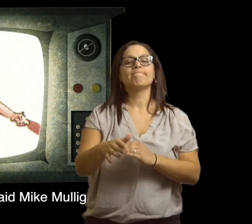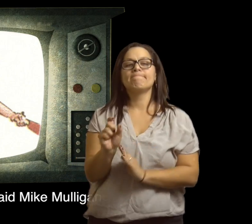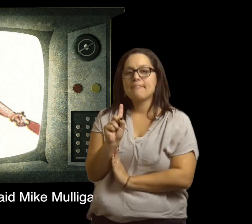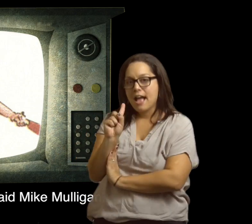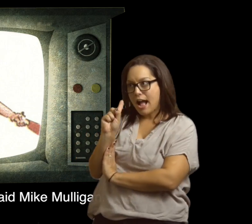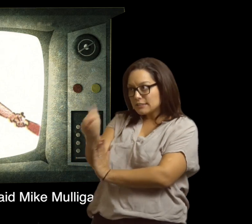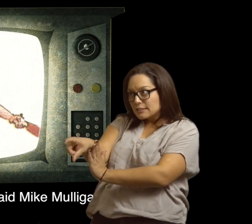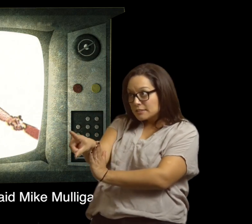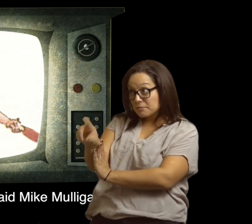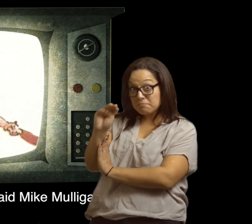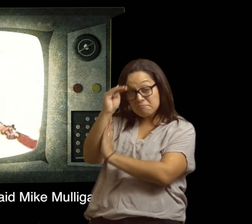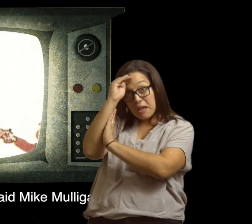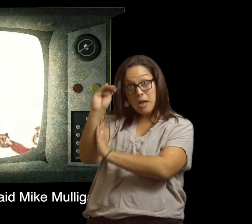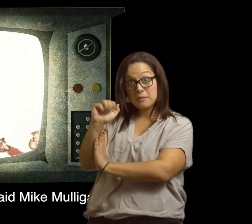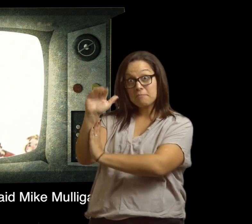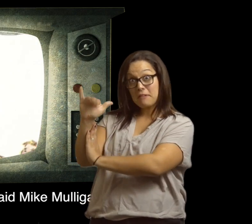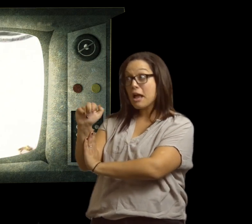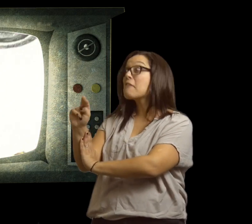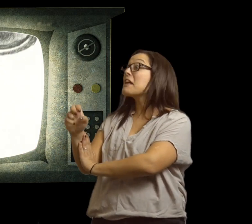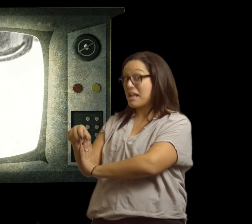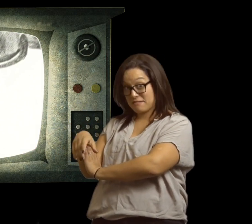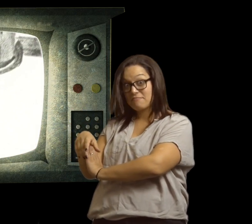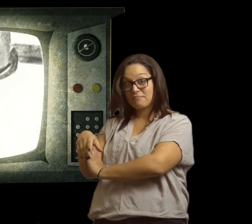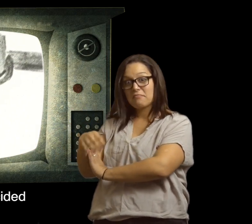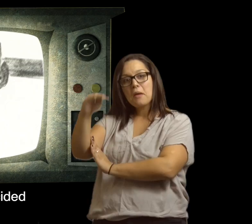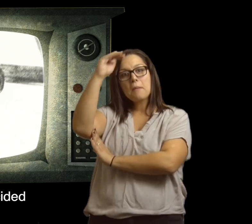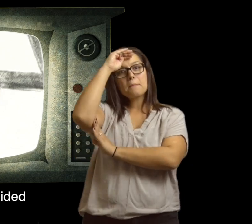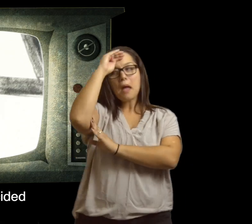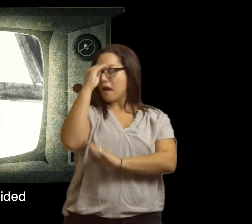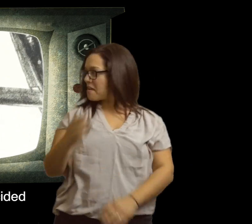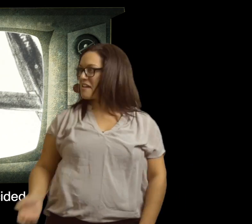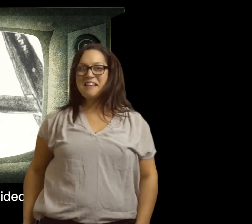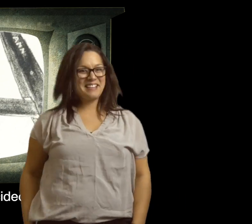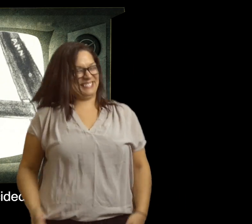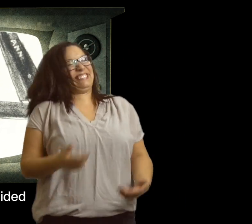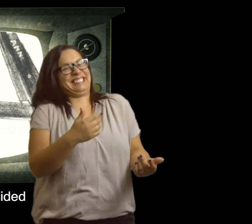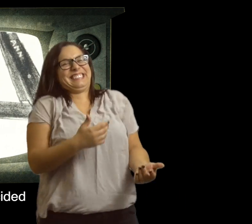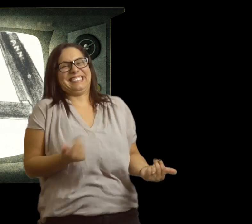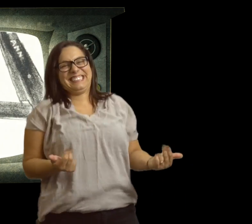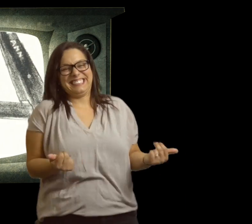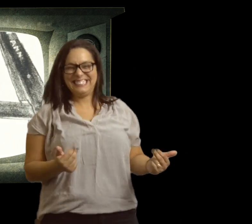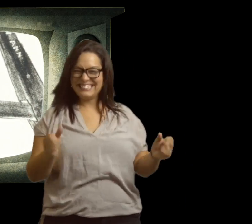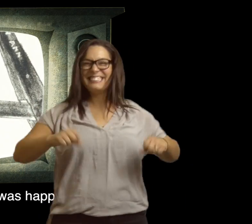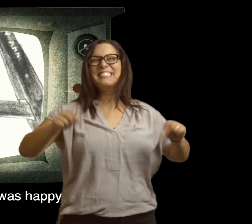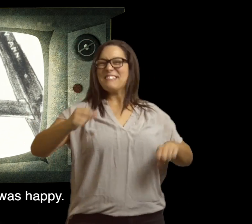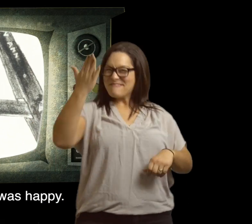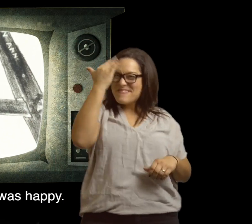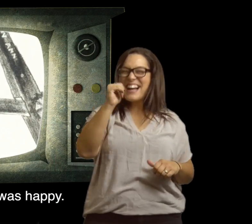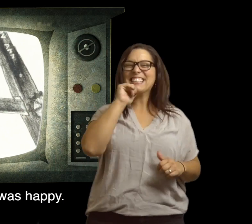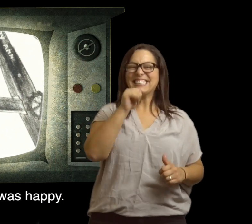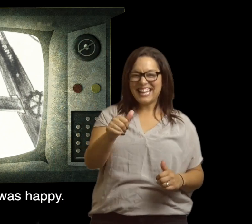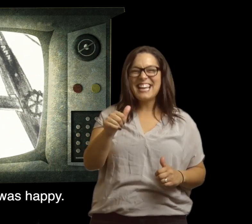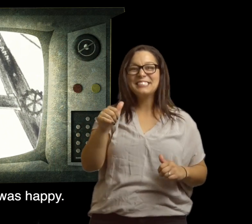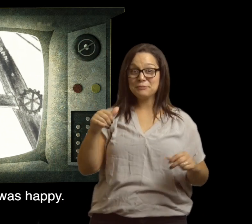Why not? Said Mike Mulligan. So it was decided, and everybody was